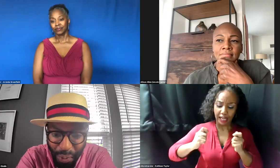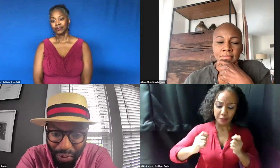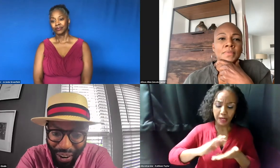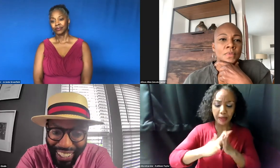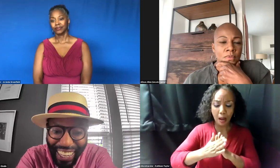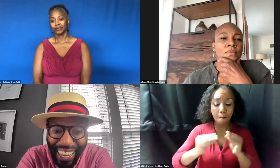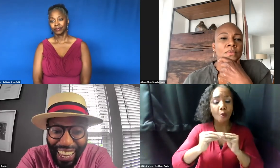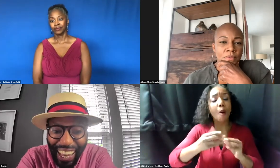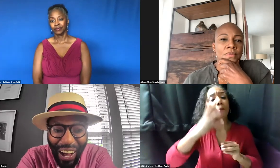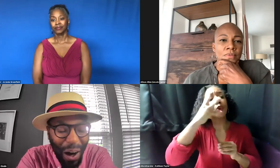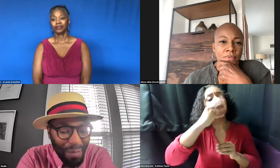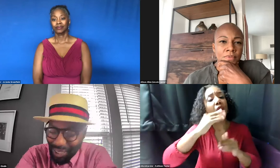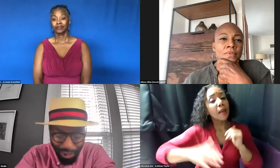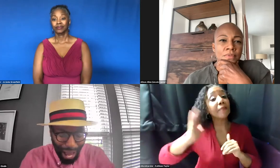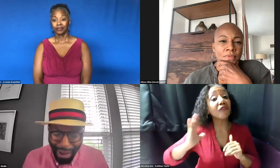beautiful than you were before.